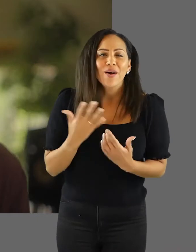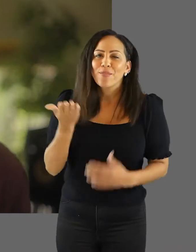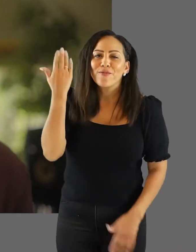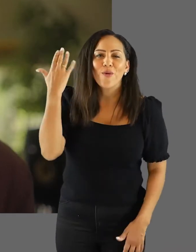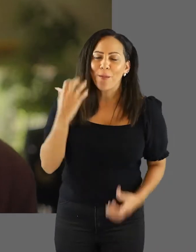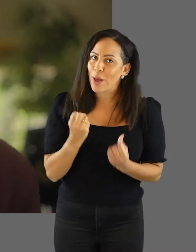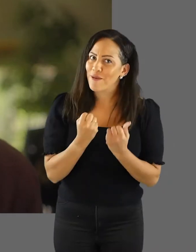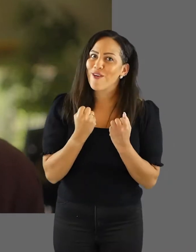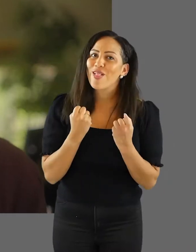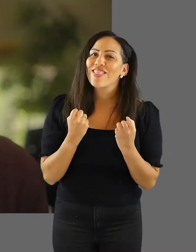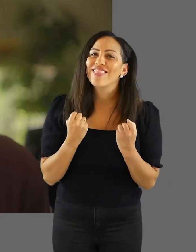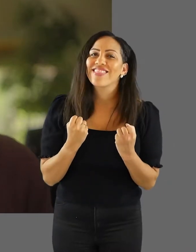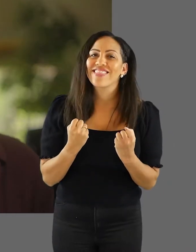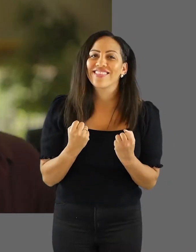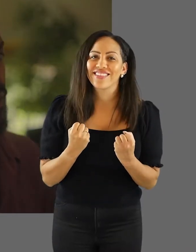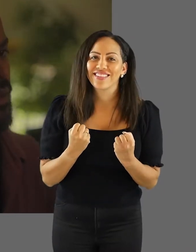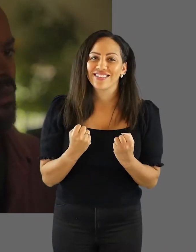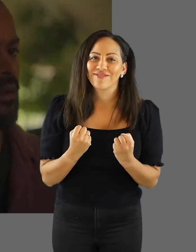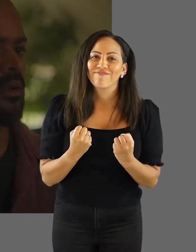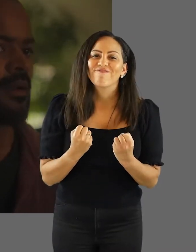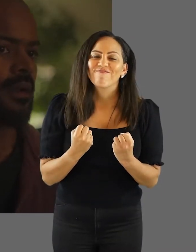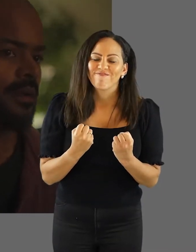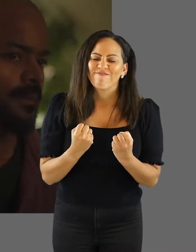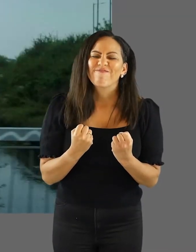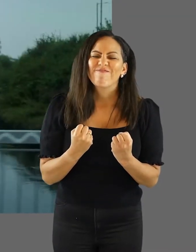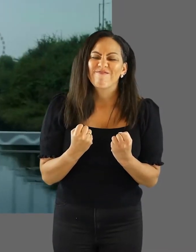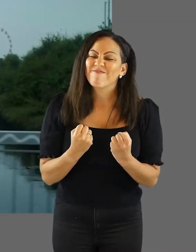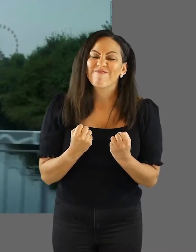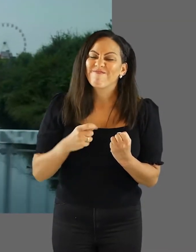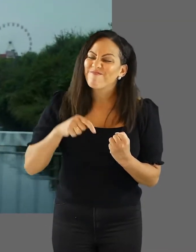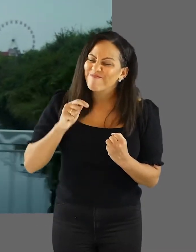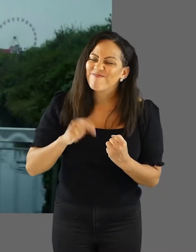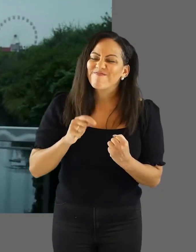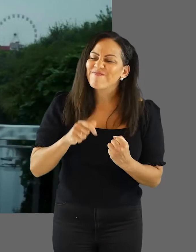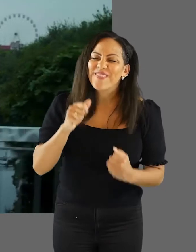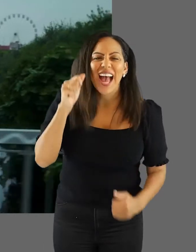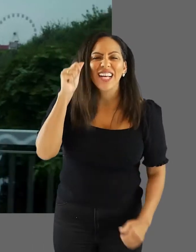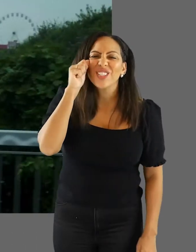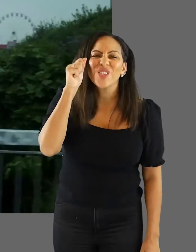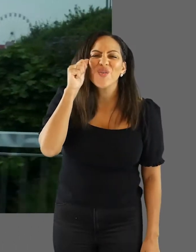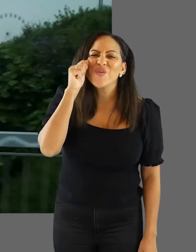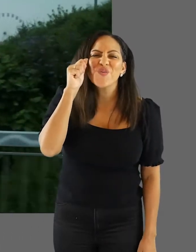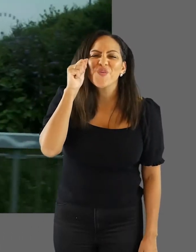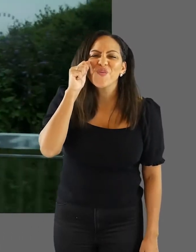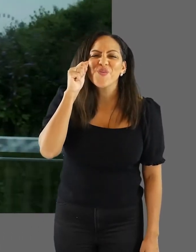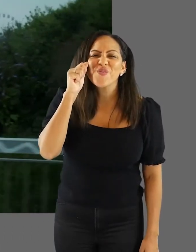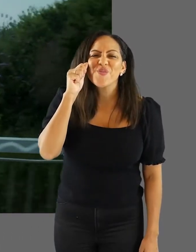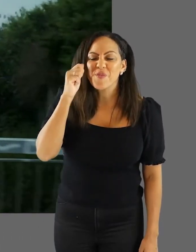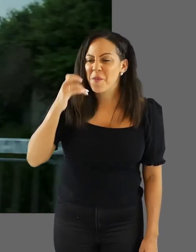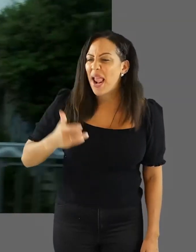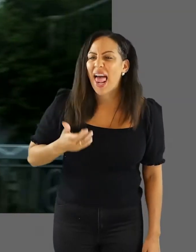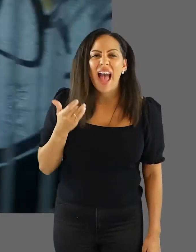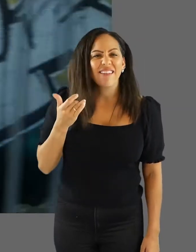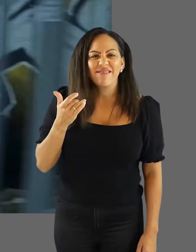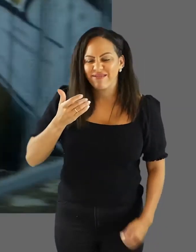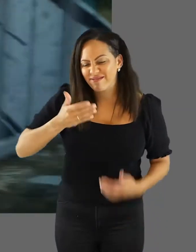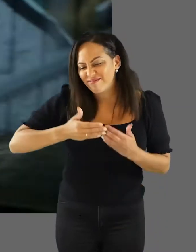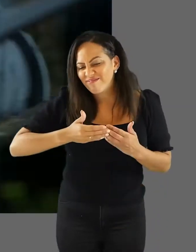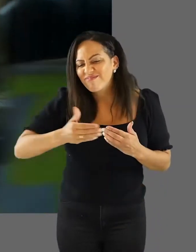But quite quickly in music, I found a sense of expression and I found a state of